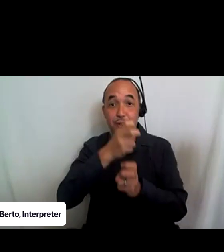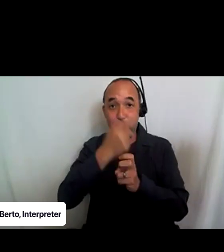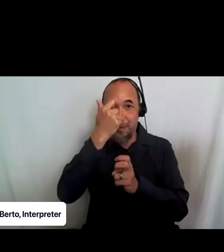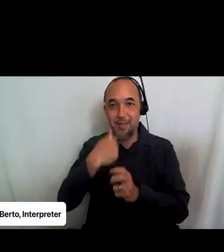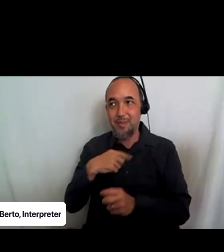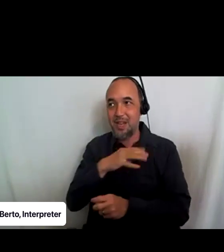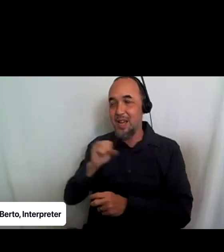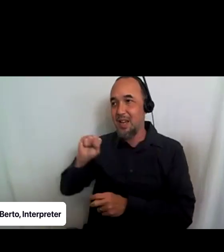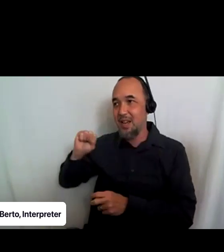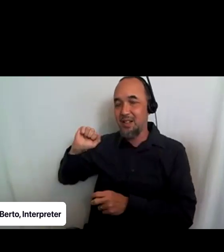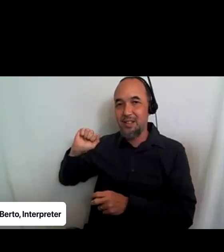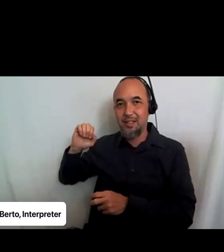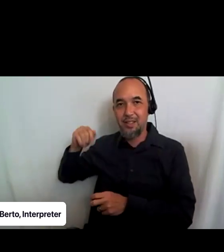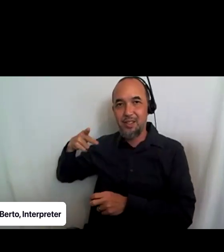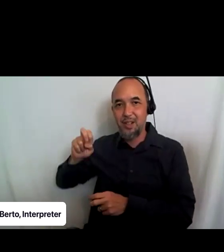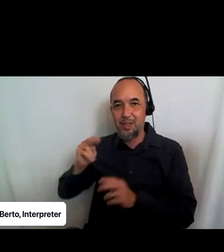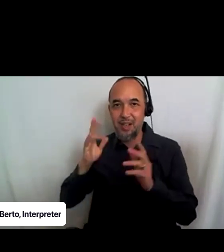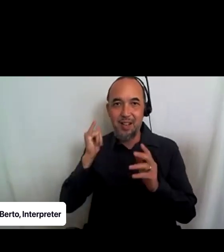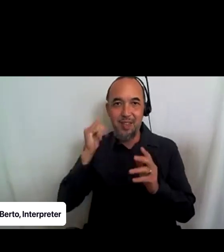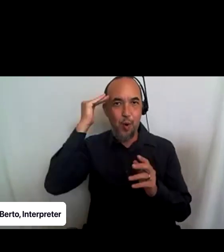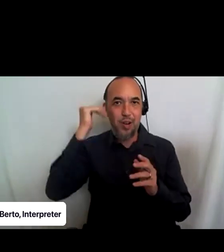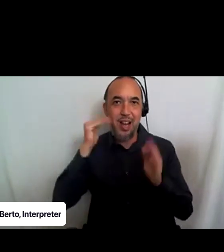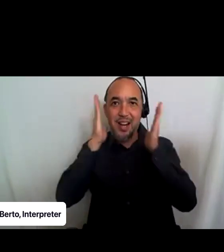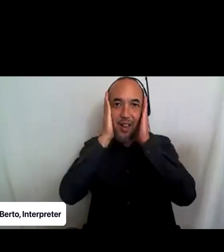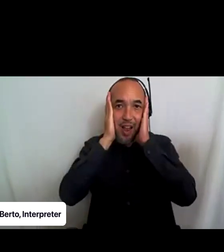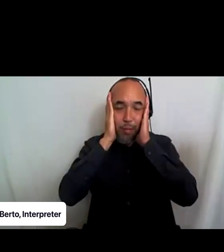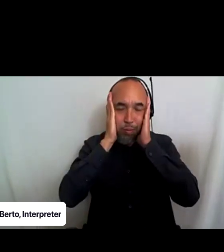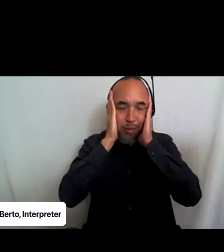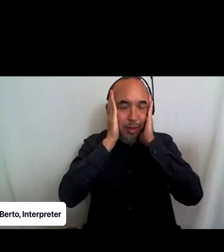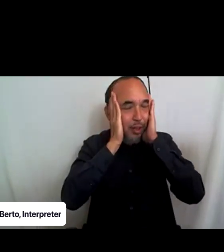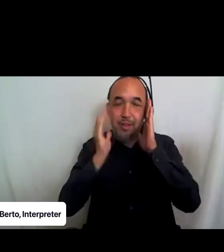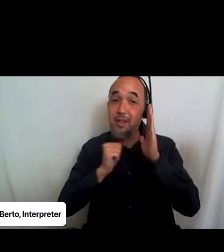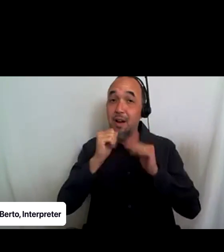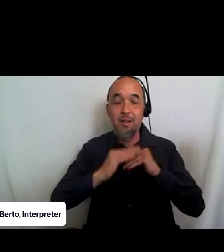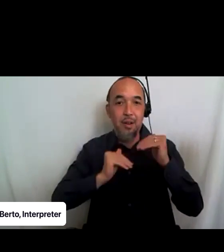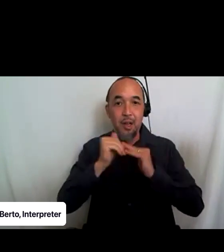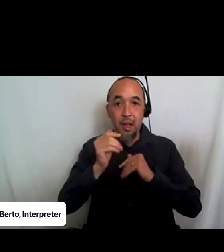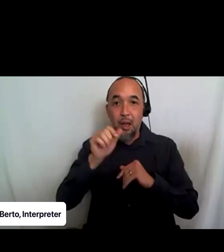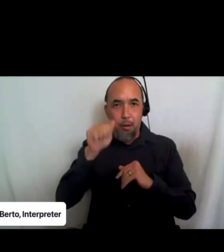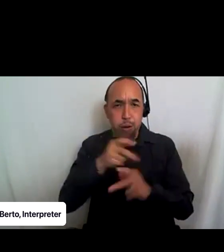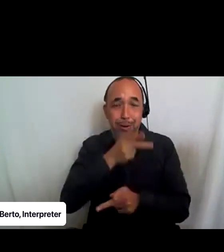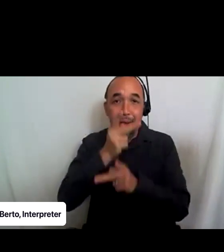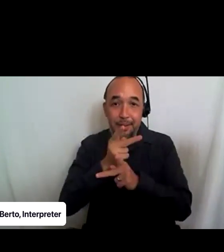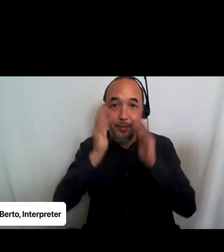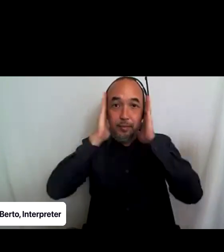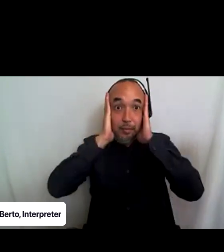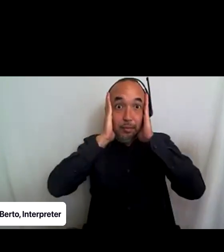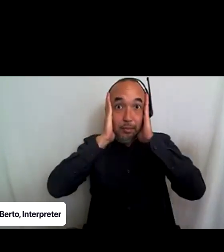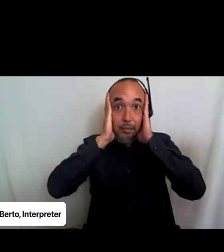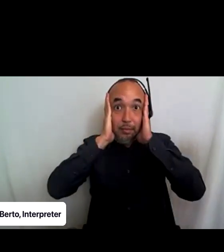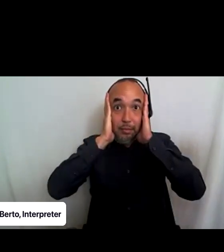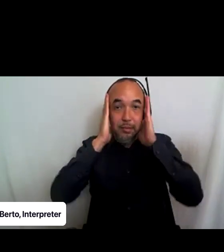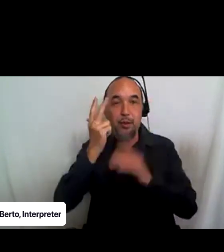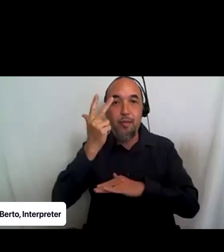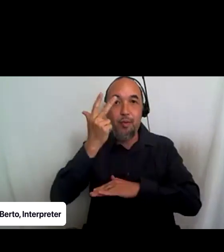clamps that were really, really uncomfortable. And then we had to, keep that on for 3 days.